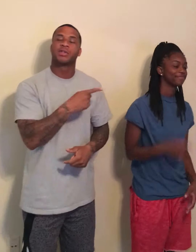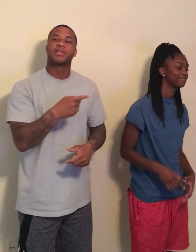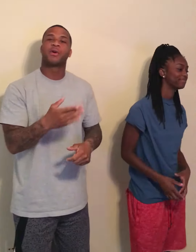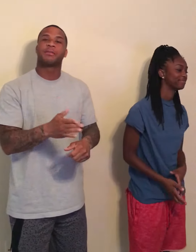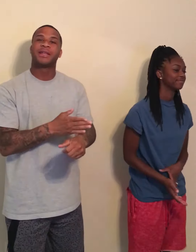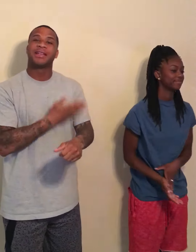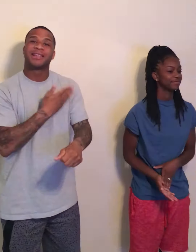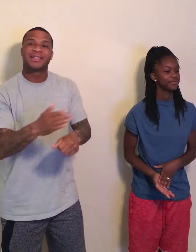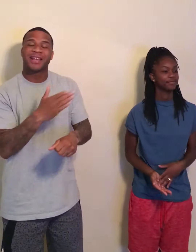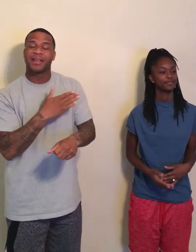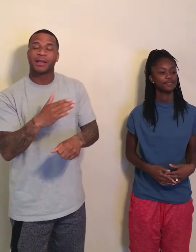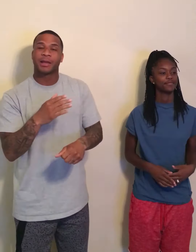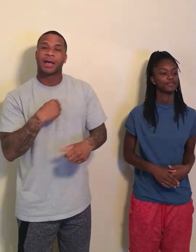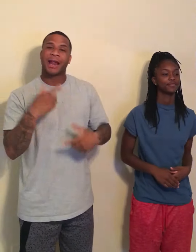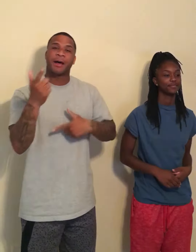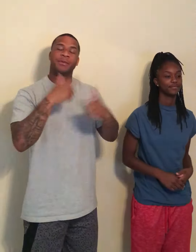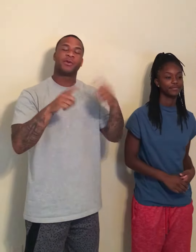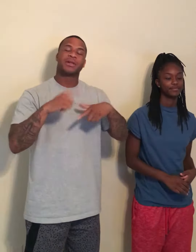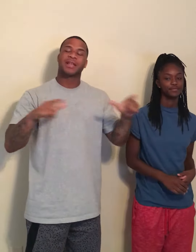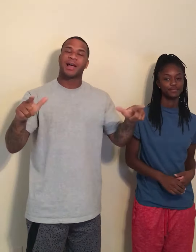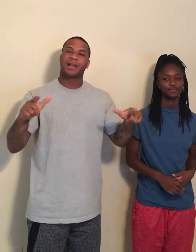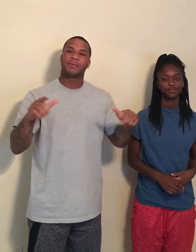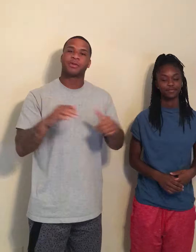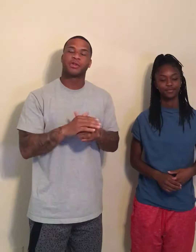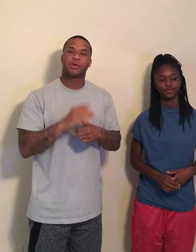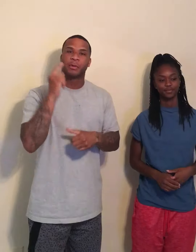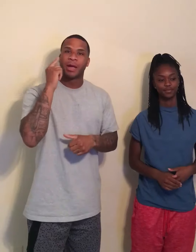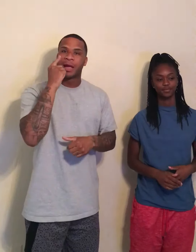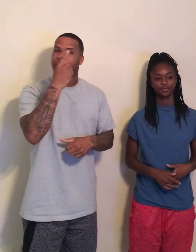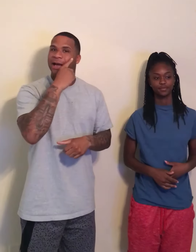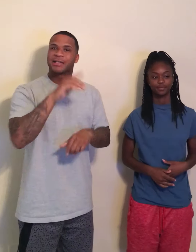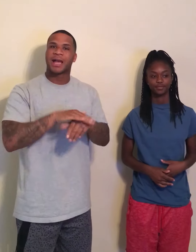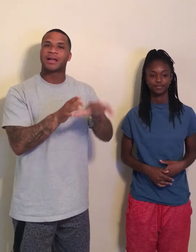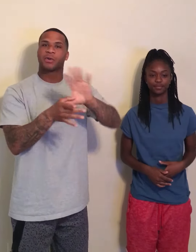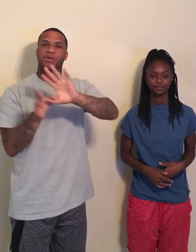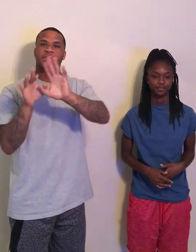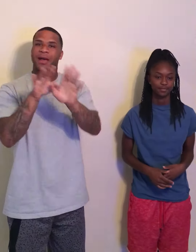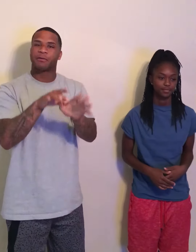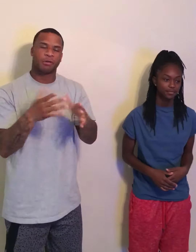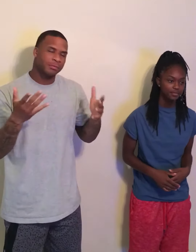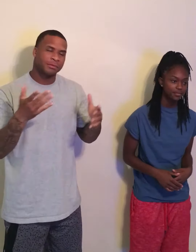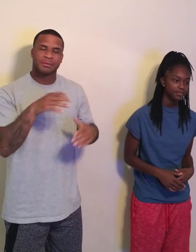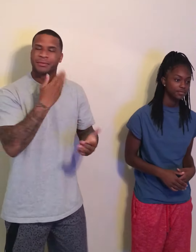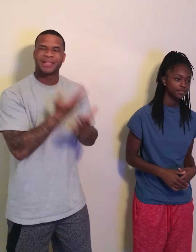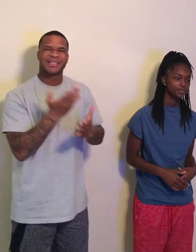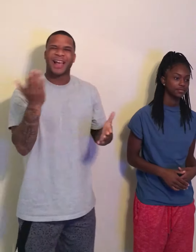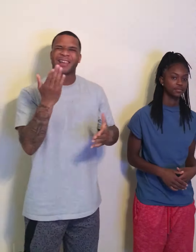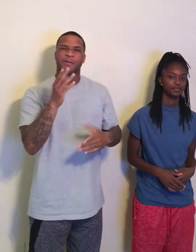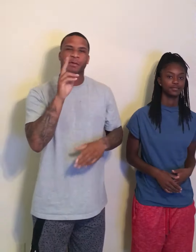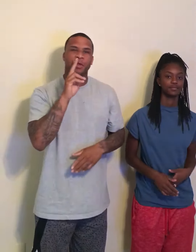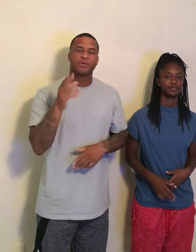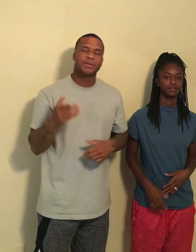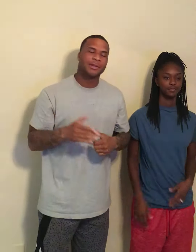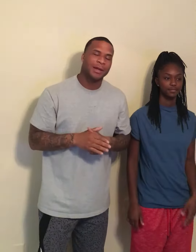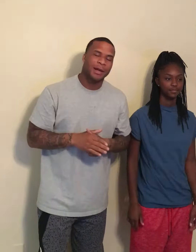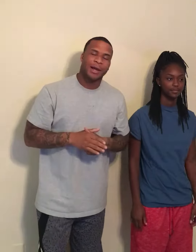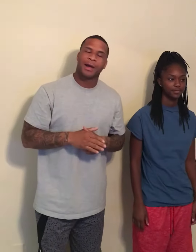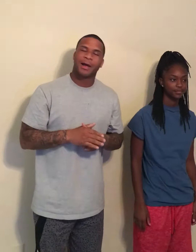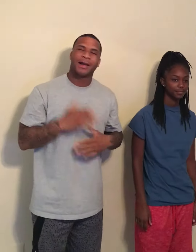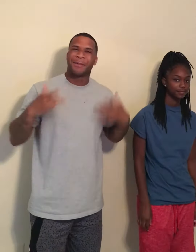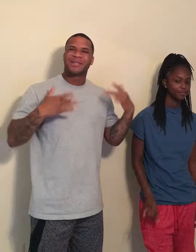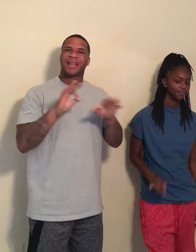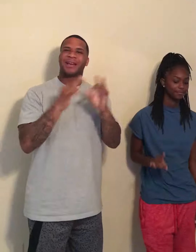So she's going to be singing and I'll be doing sign language to His Eyes on the Sparrow. They just got here from Houston.